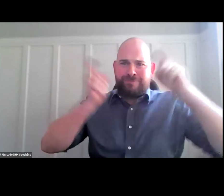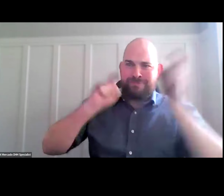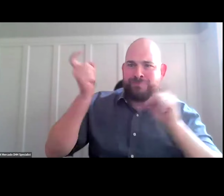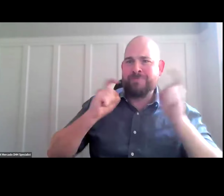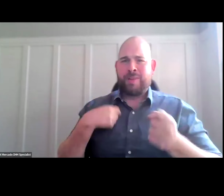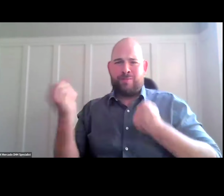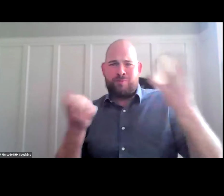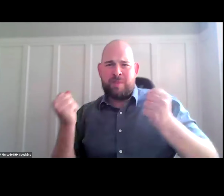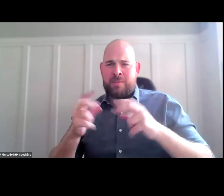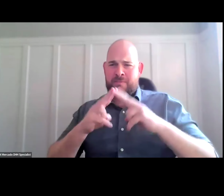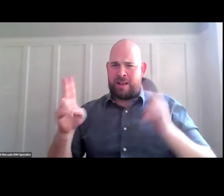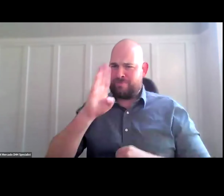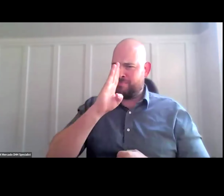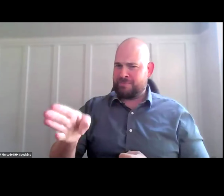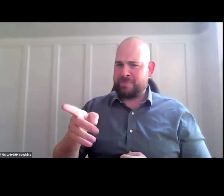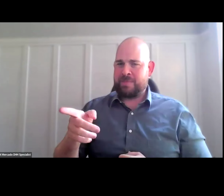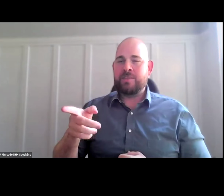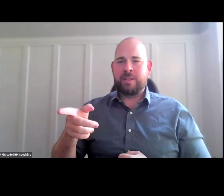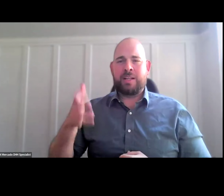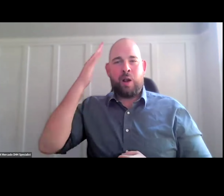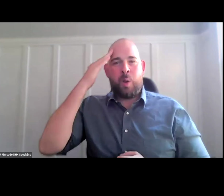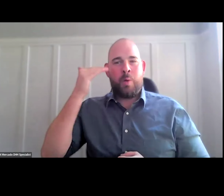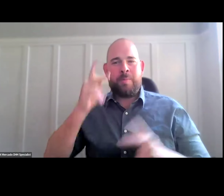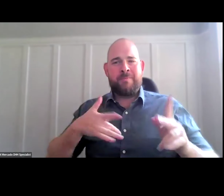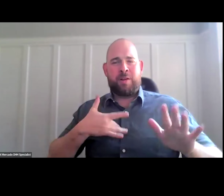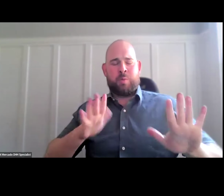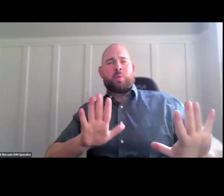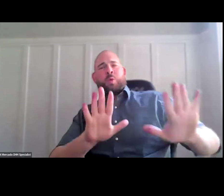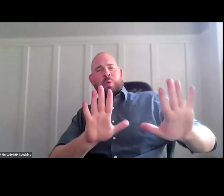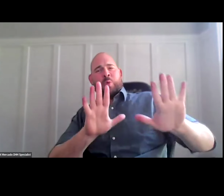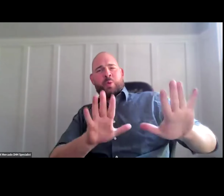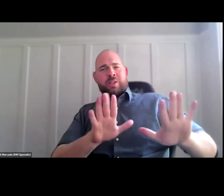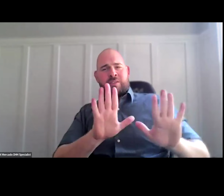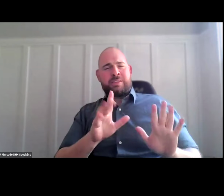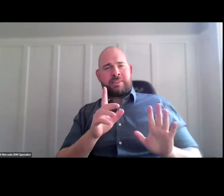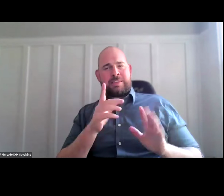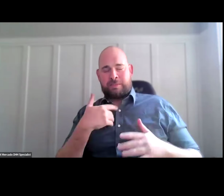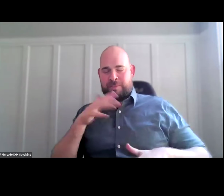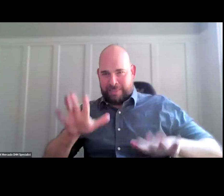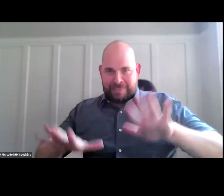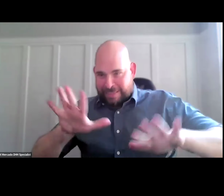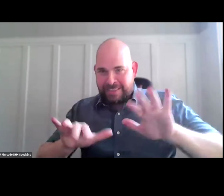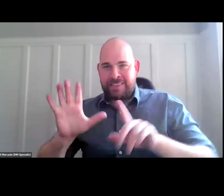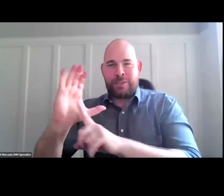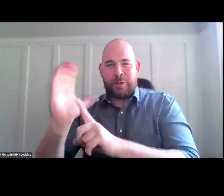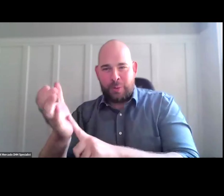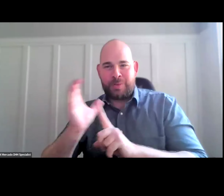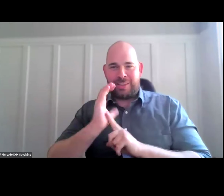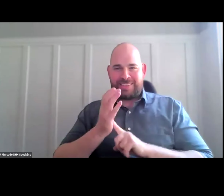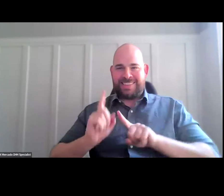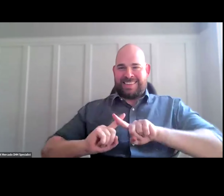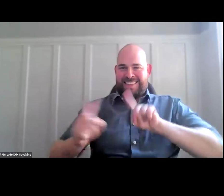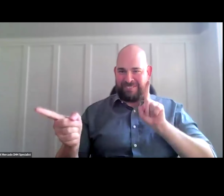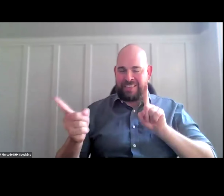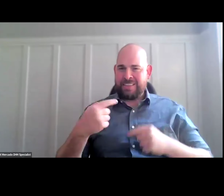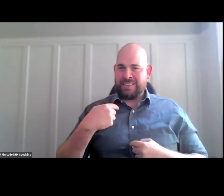I've been to South Korea as a tourist. I'm very direct. I'm very expressive with my facial